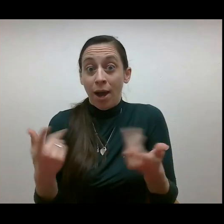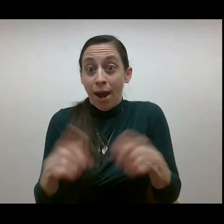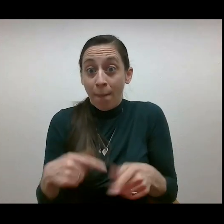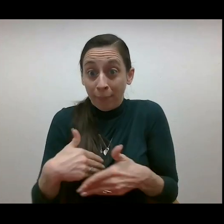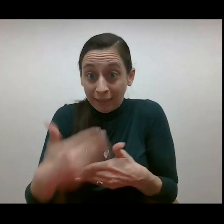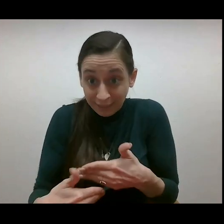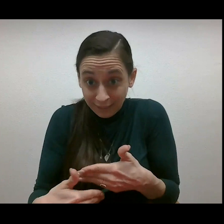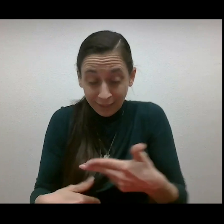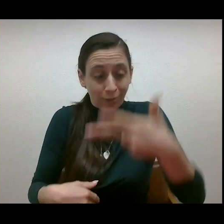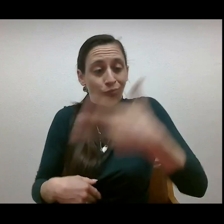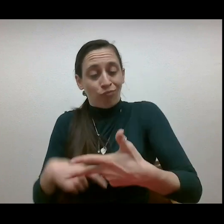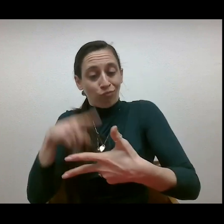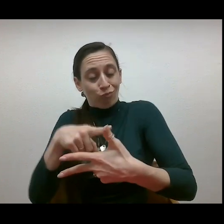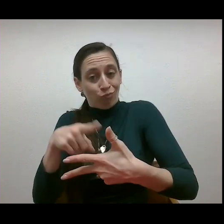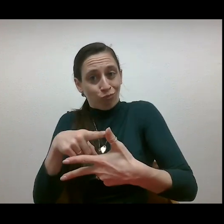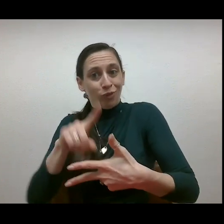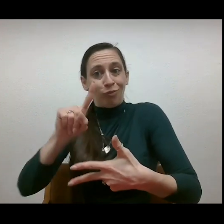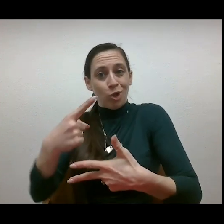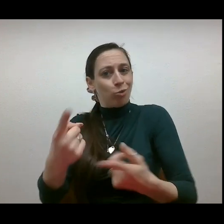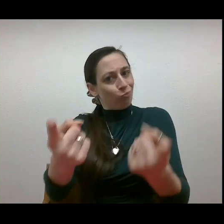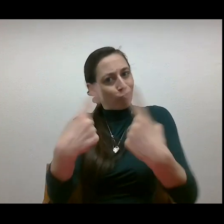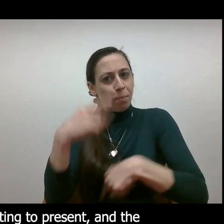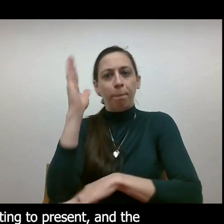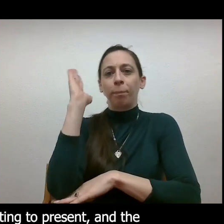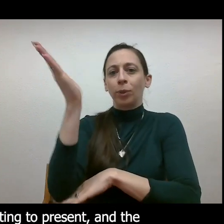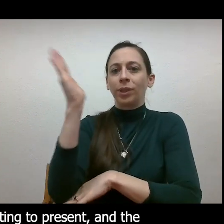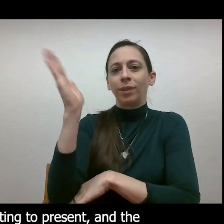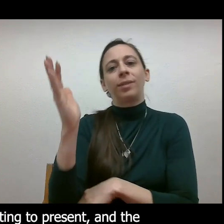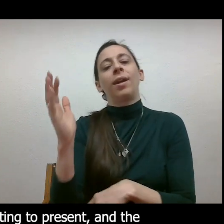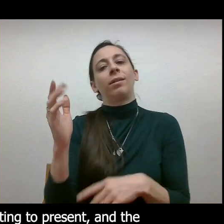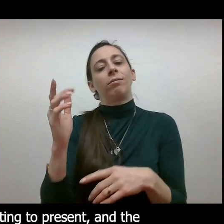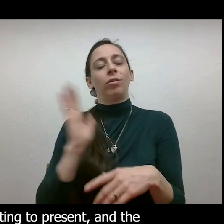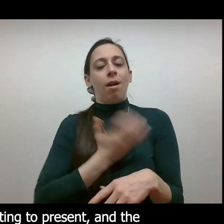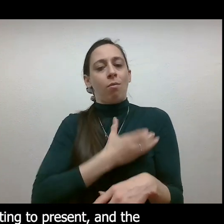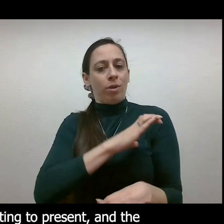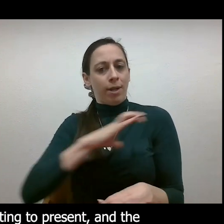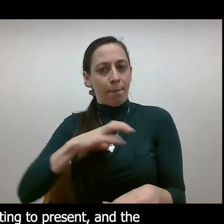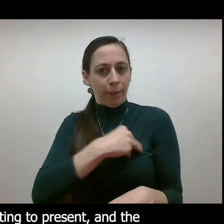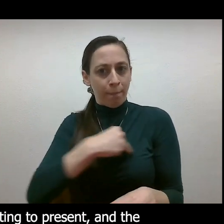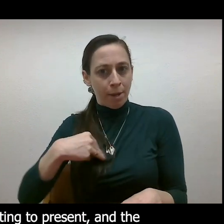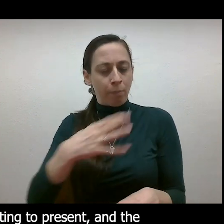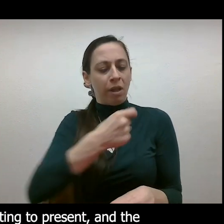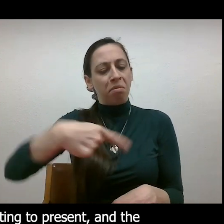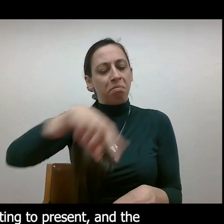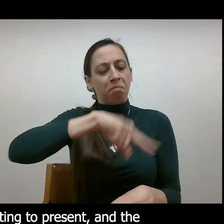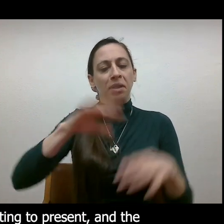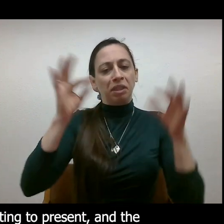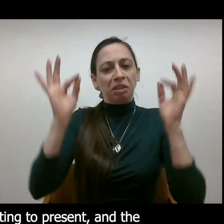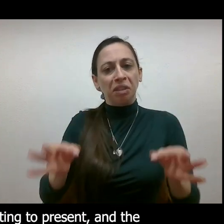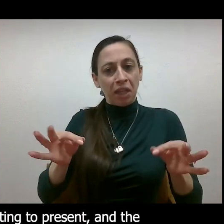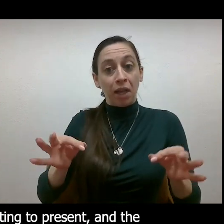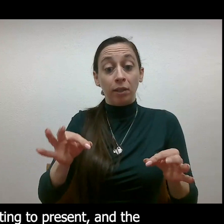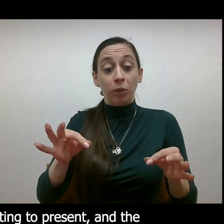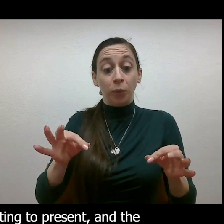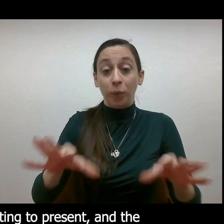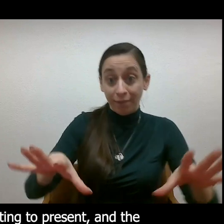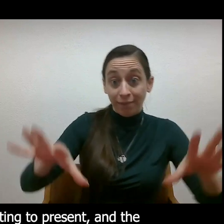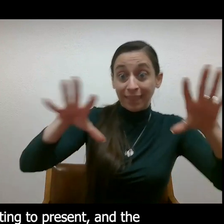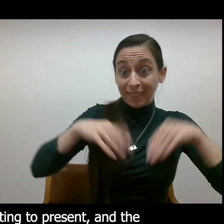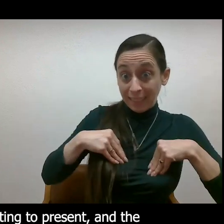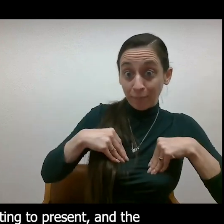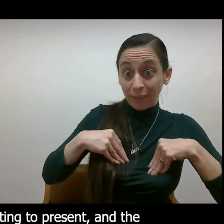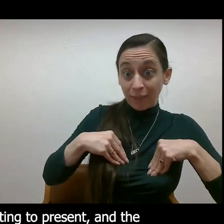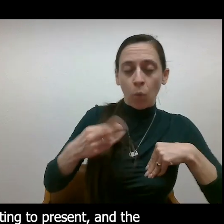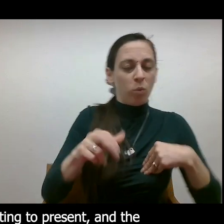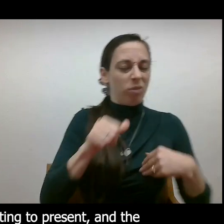report. So to summarize, you have 3 steps. First, you will come to a quarterly meeting to present, and the committee will decide